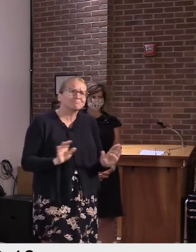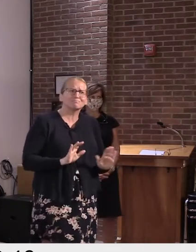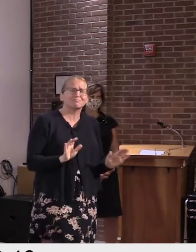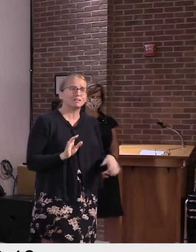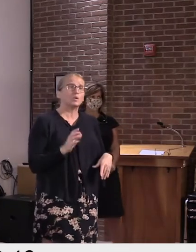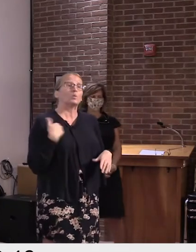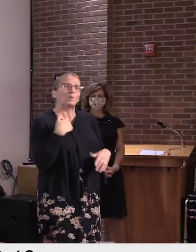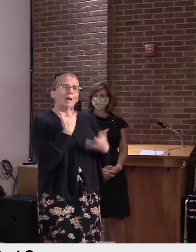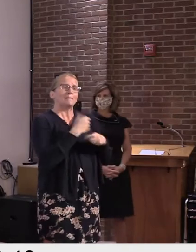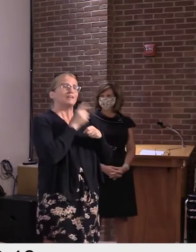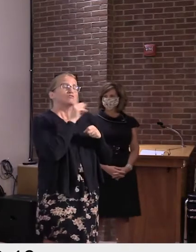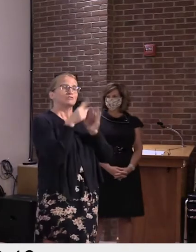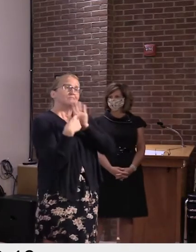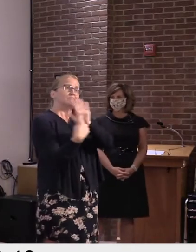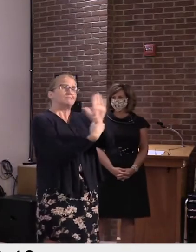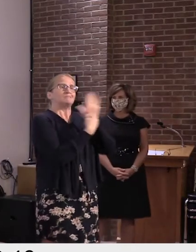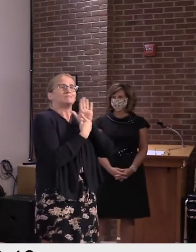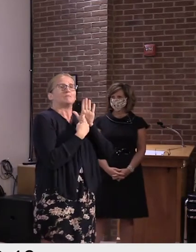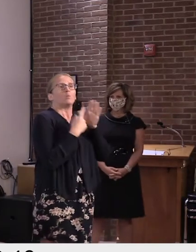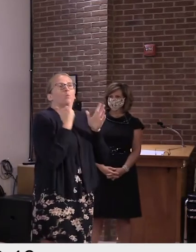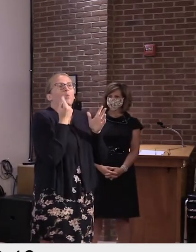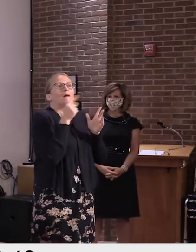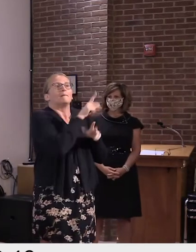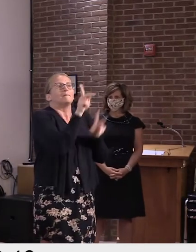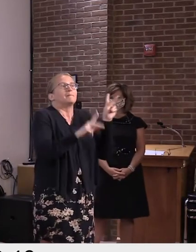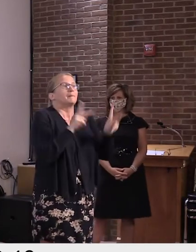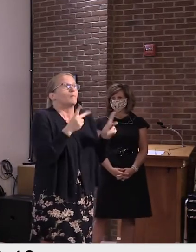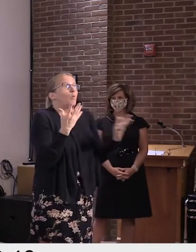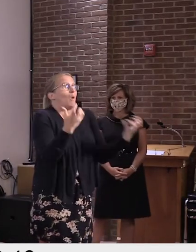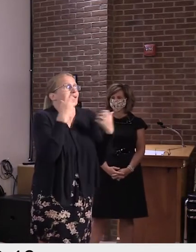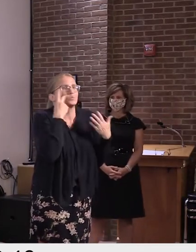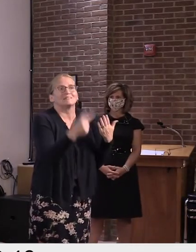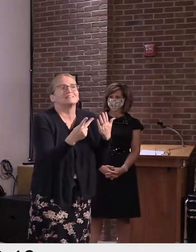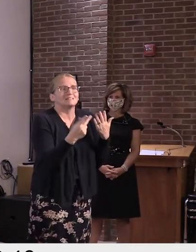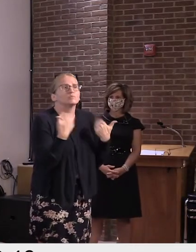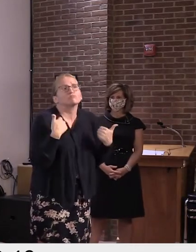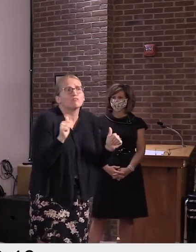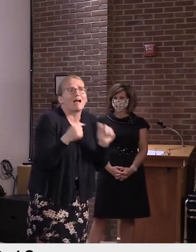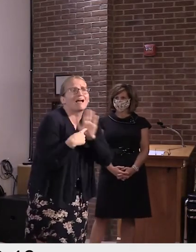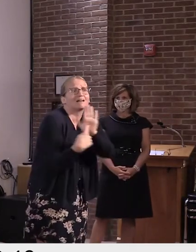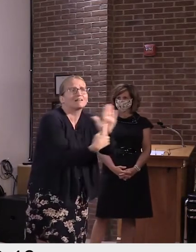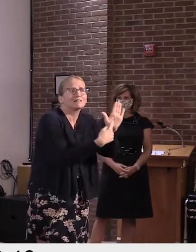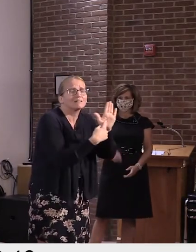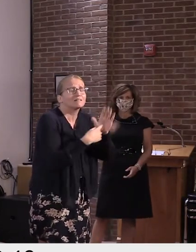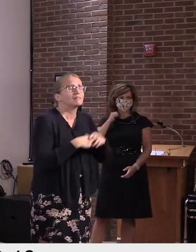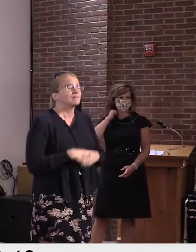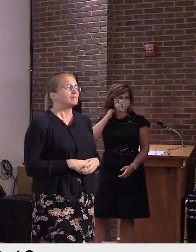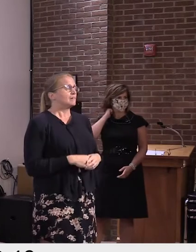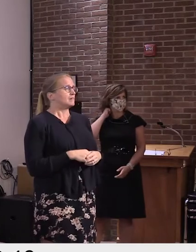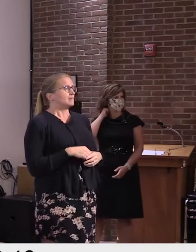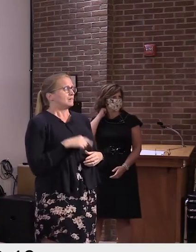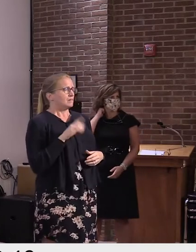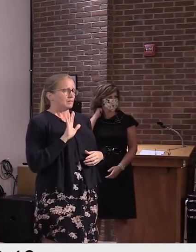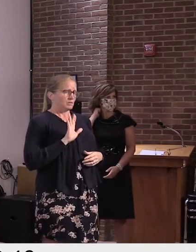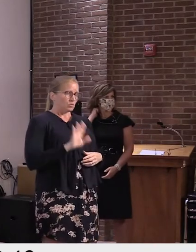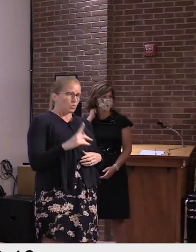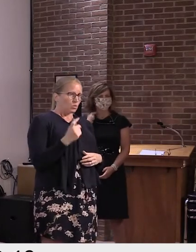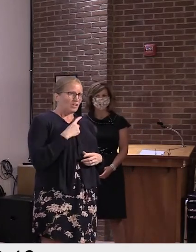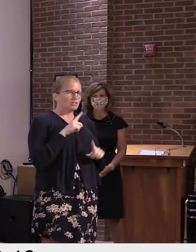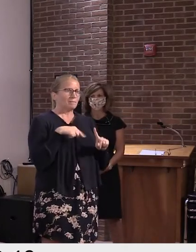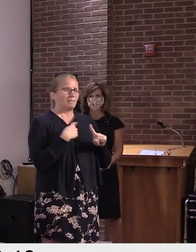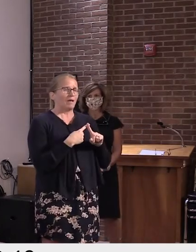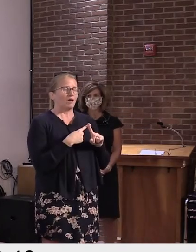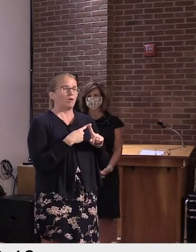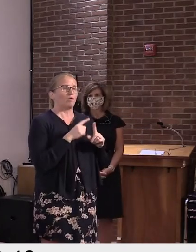to people and that they want to see. When it comes to how do you become recovered,